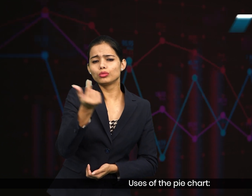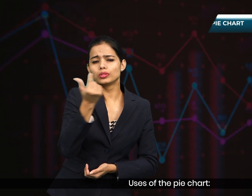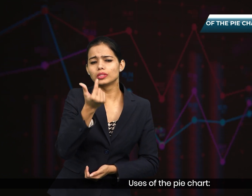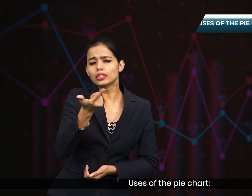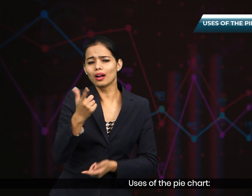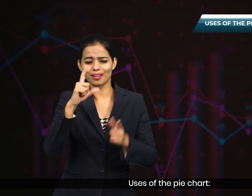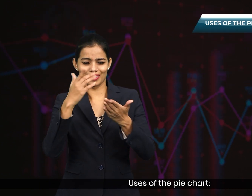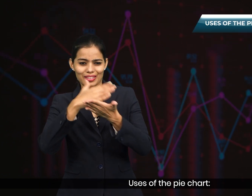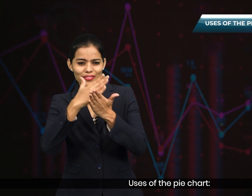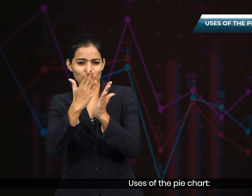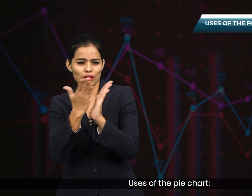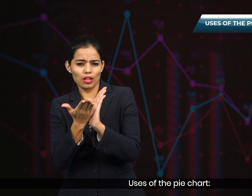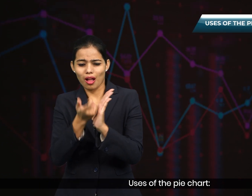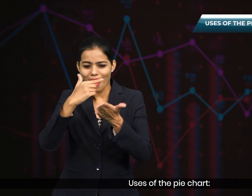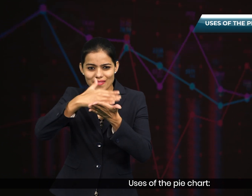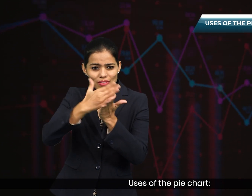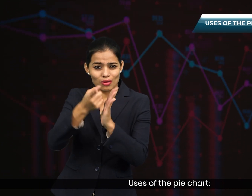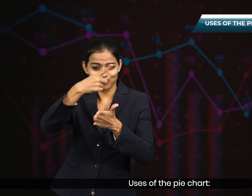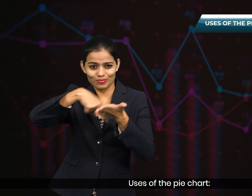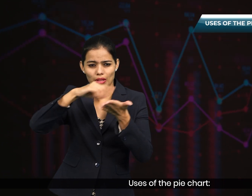Uses of the pie chart.